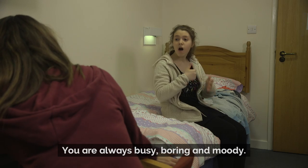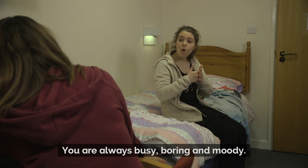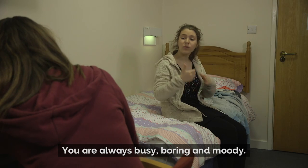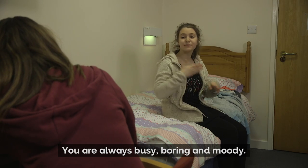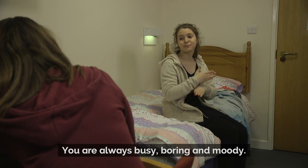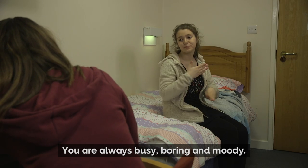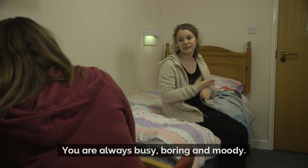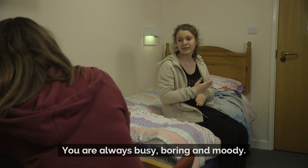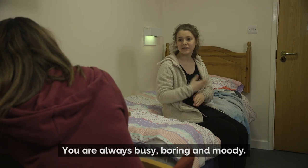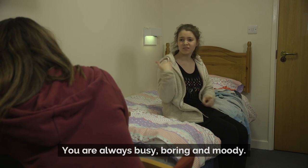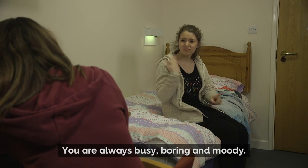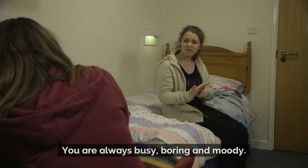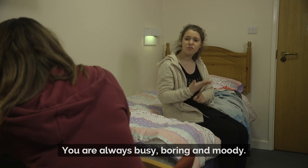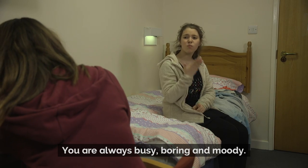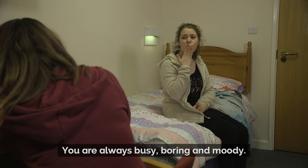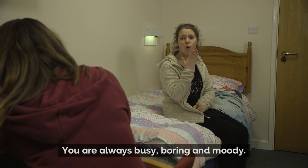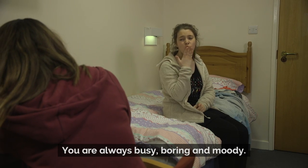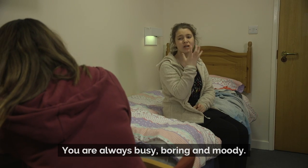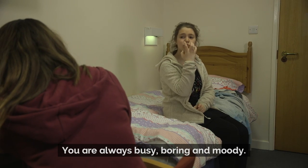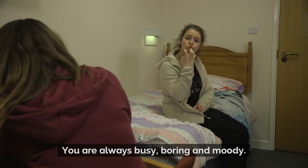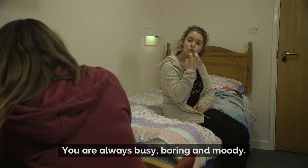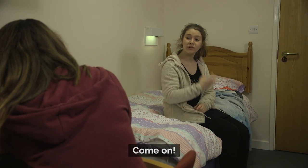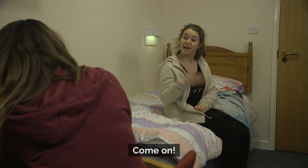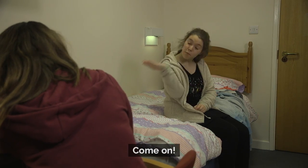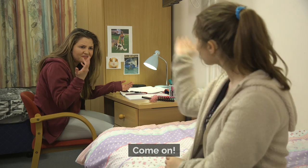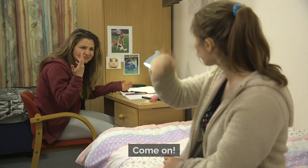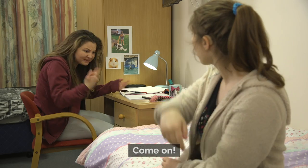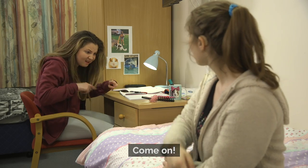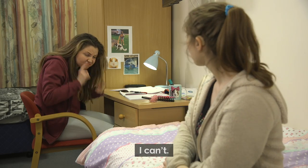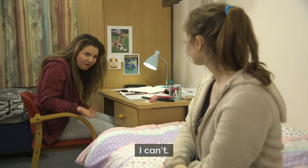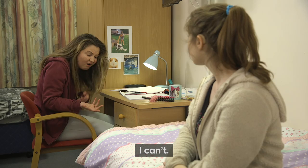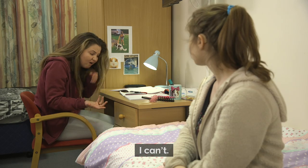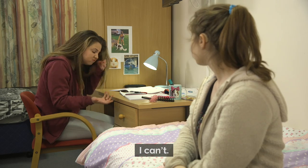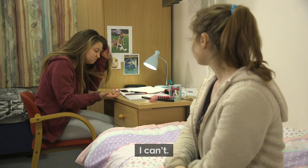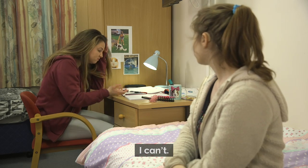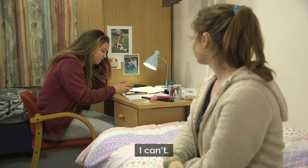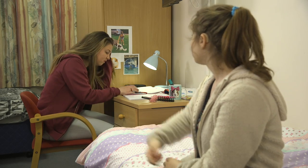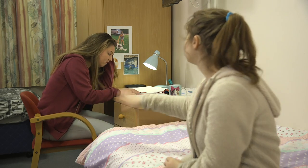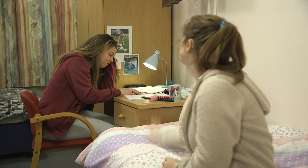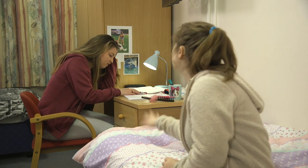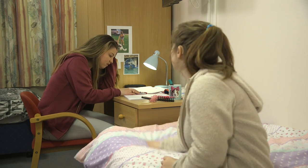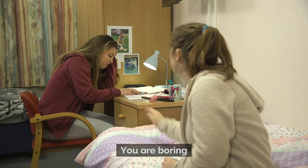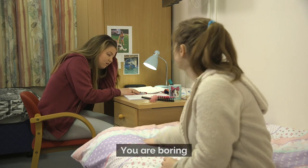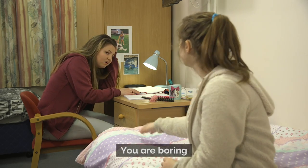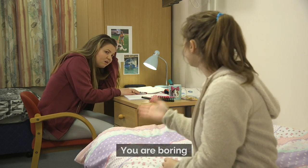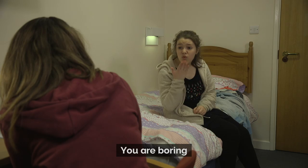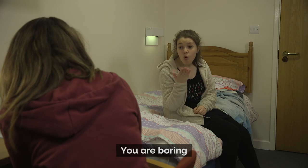You are always busy, boring and moody. Come on. I can't. You are